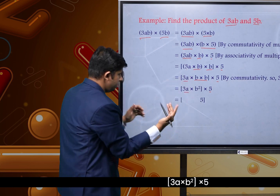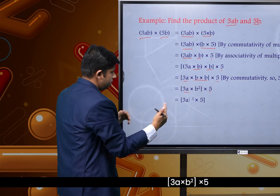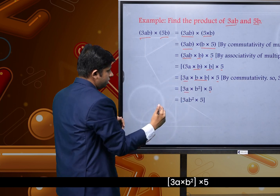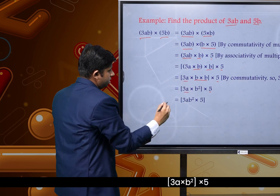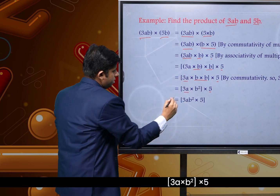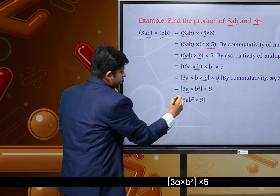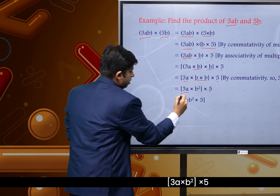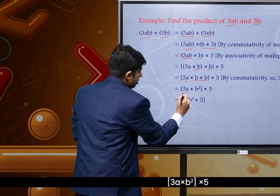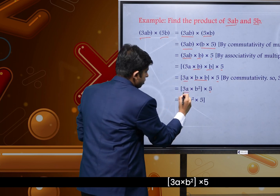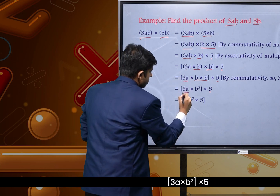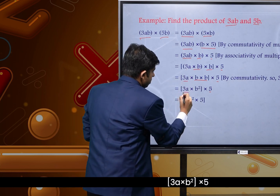3a into b square into 5.